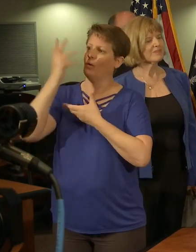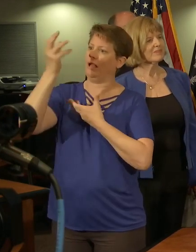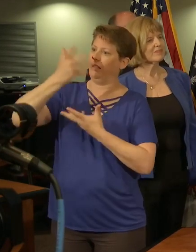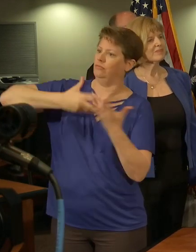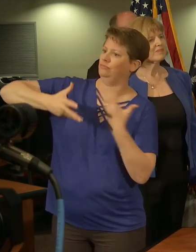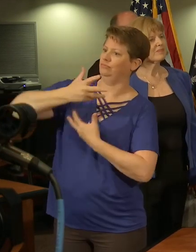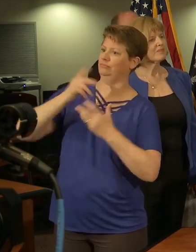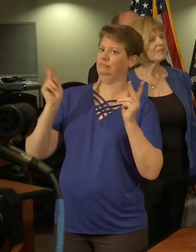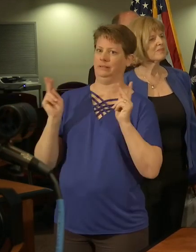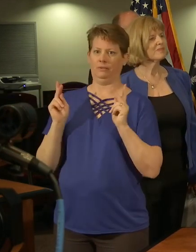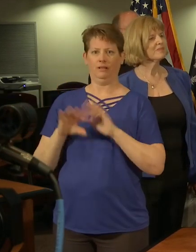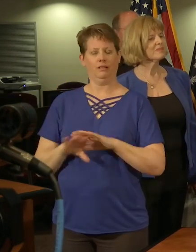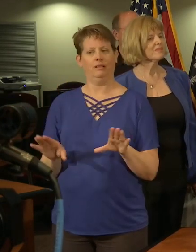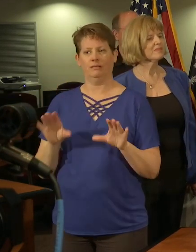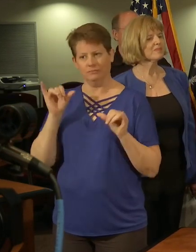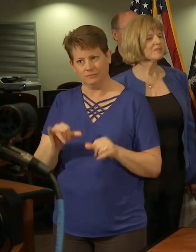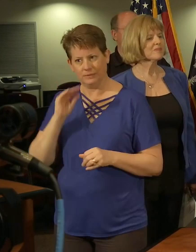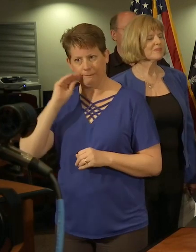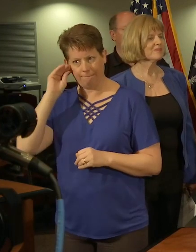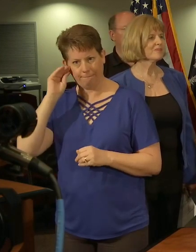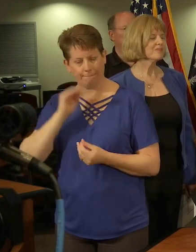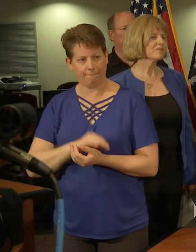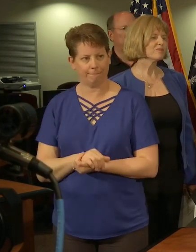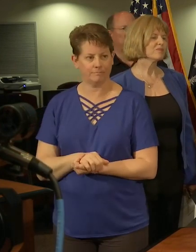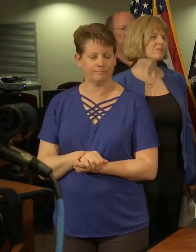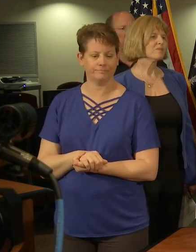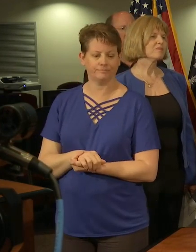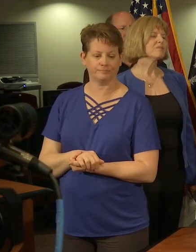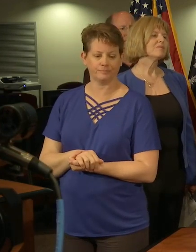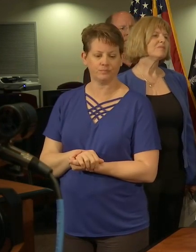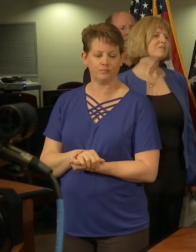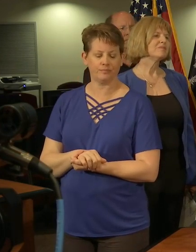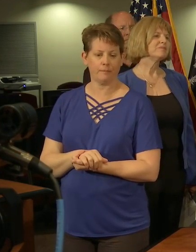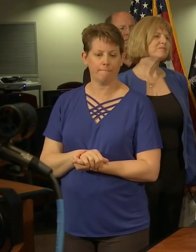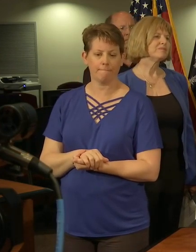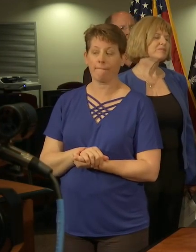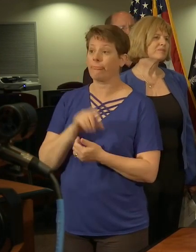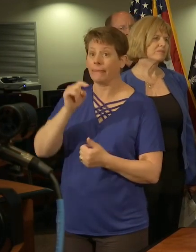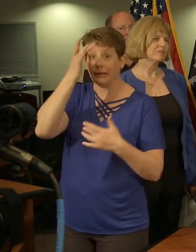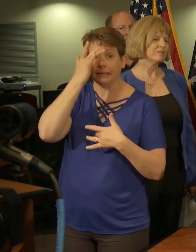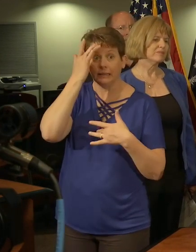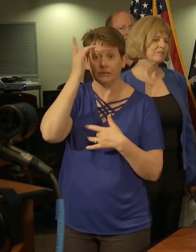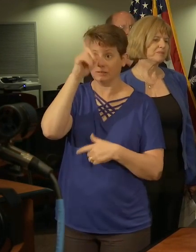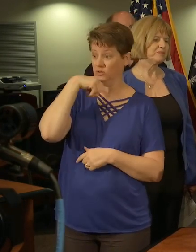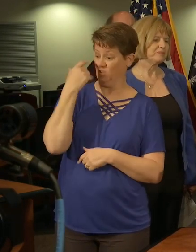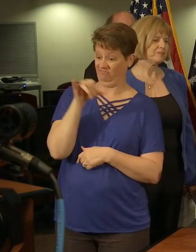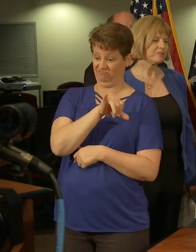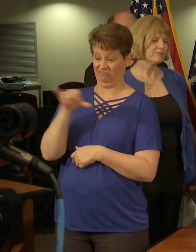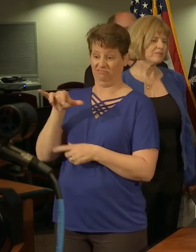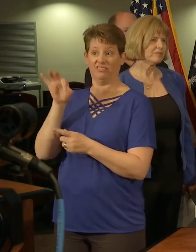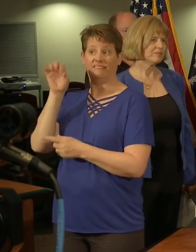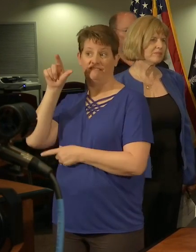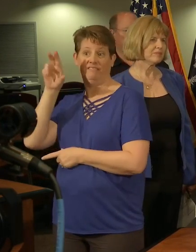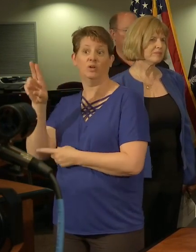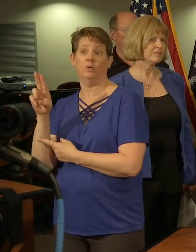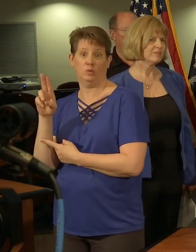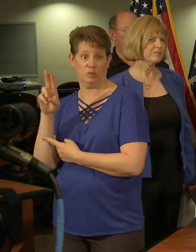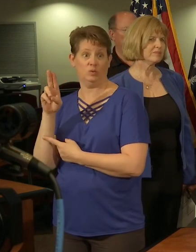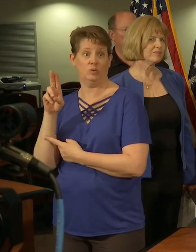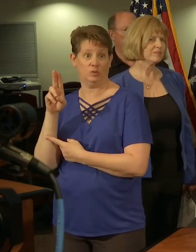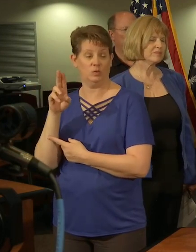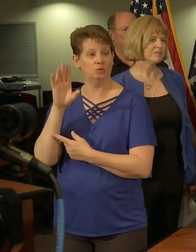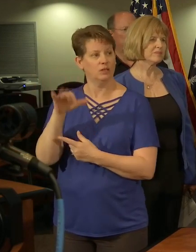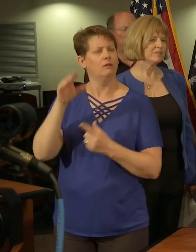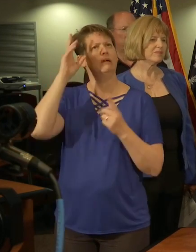public gatherings. From what we're seeing, this illness is very similar to the seasonal flu. So consider